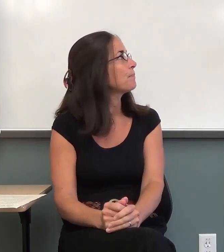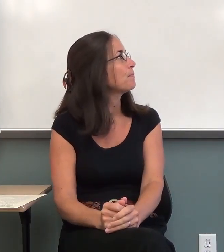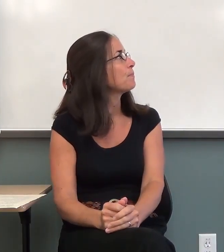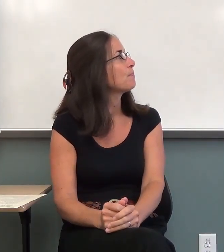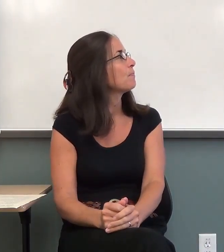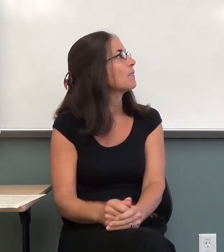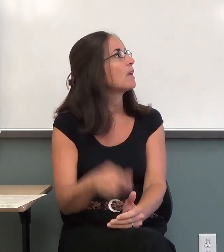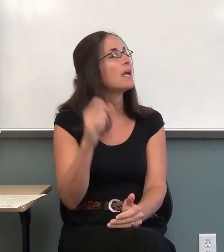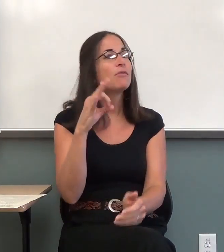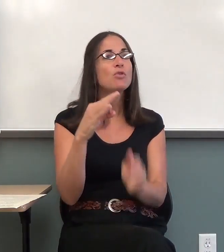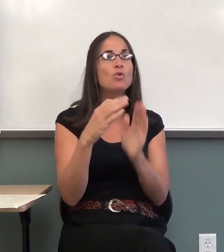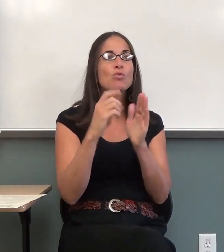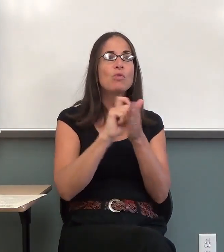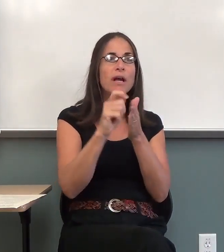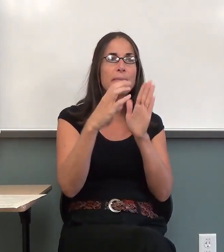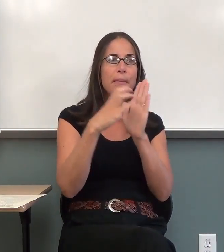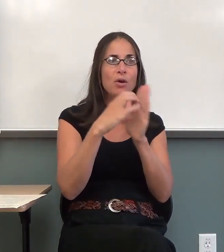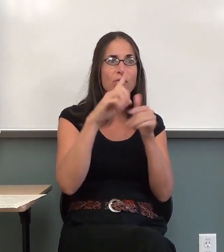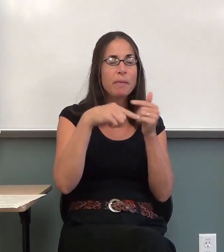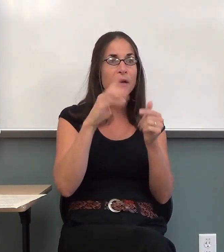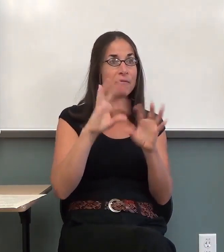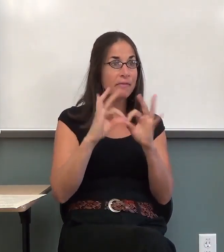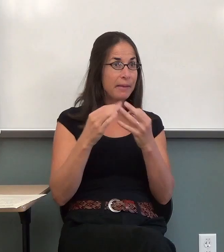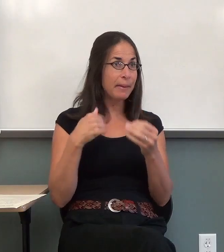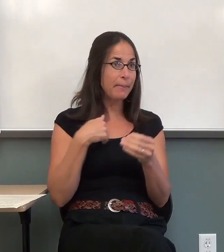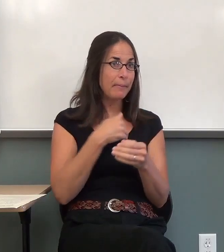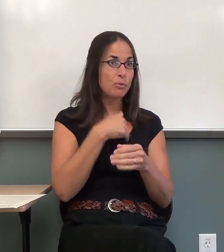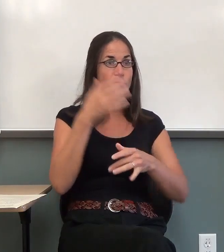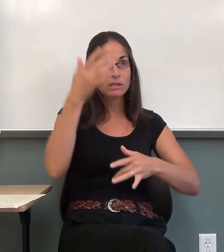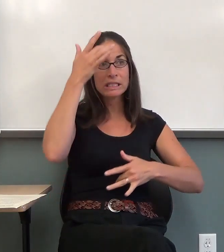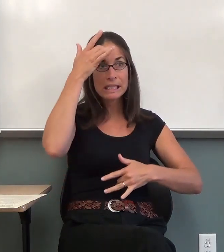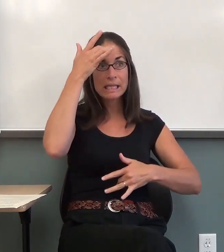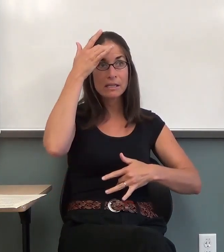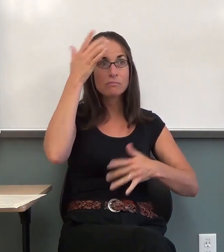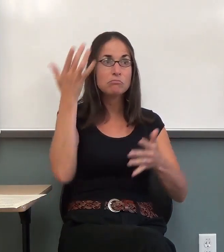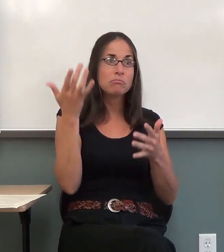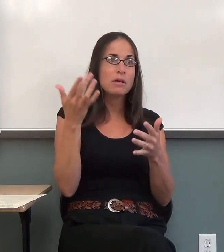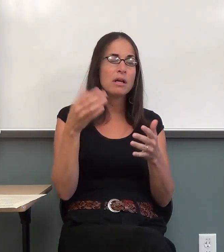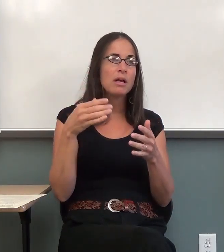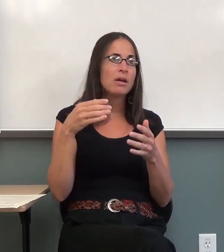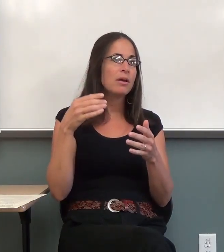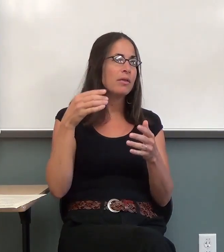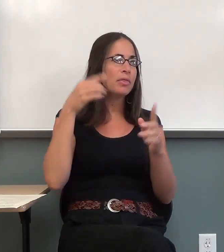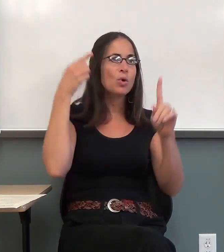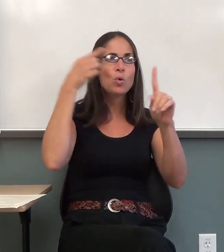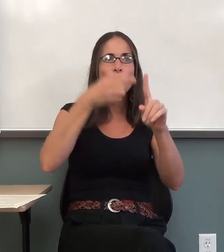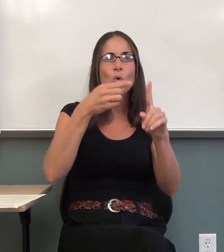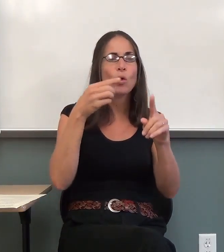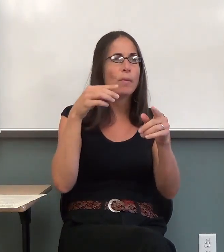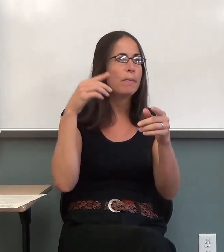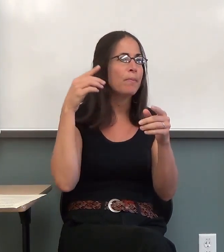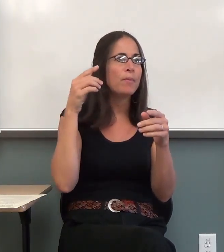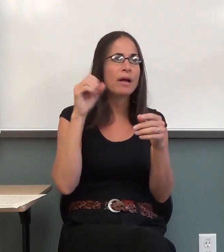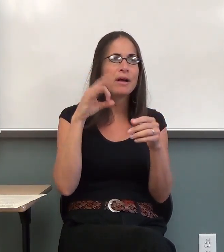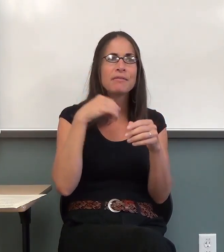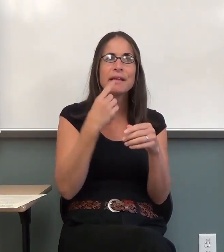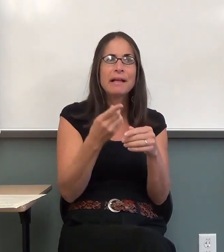about, say, a family member who was sick, what would be the point of telling someone that in a writing assignment? What would be the